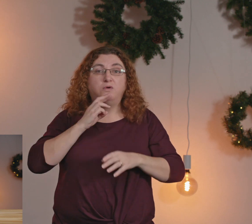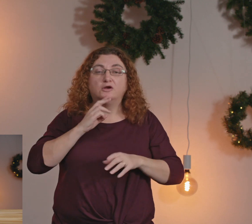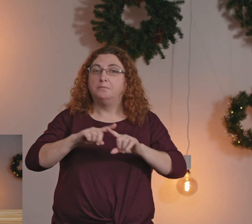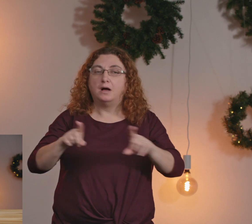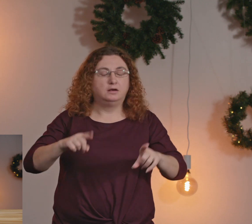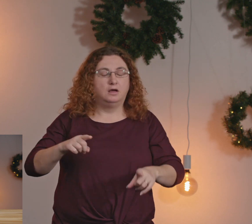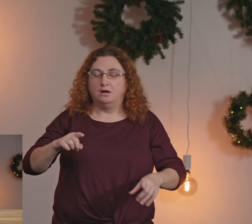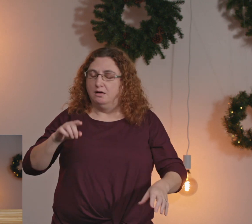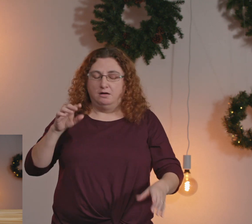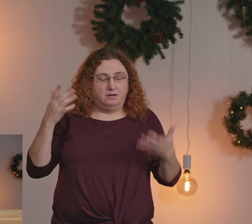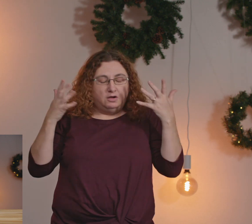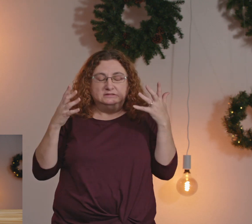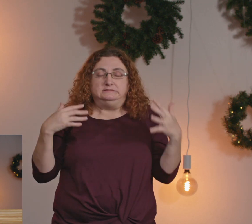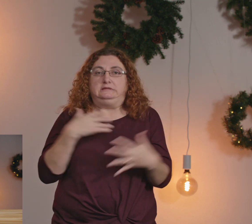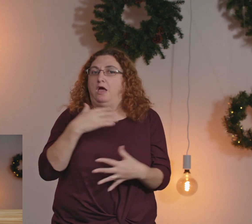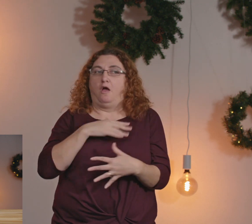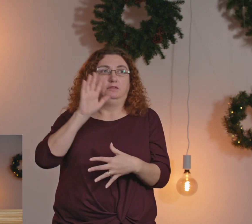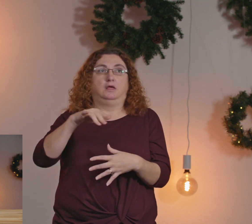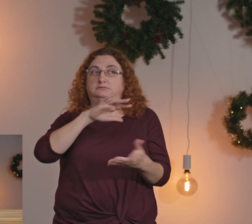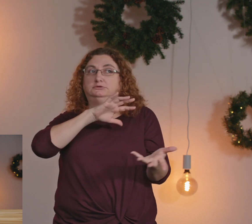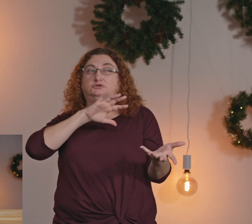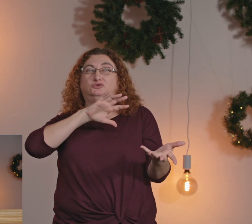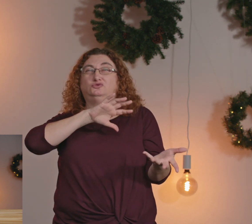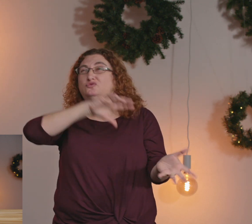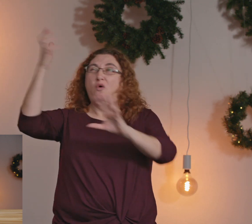And so they grab Jesus, shake him, and they're like, dude,